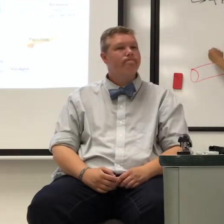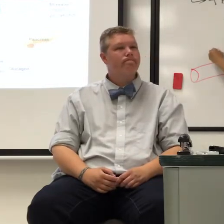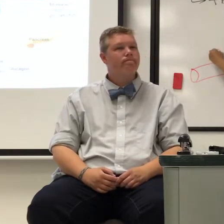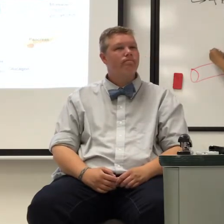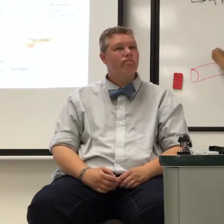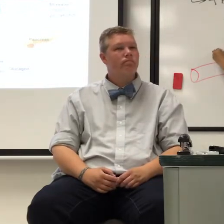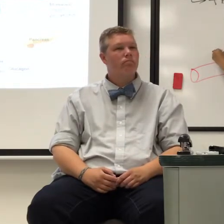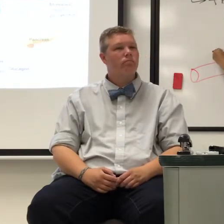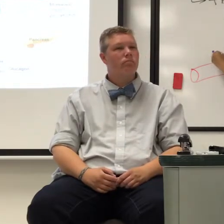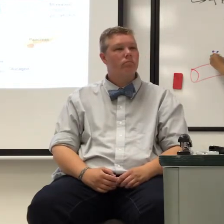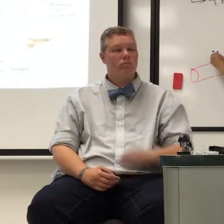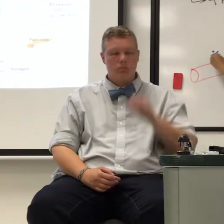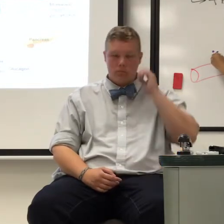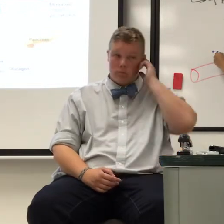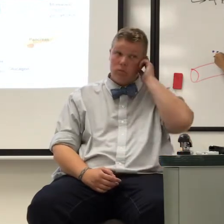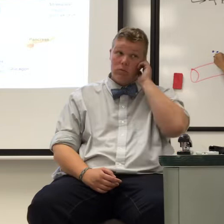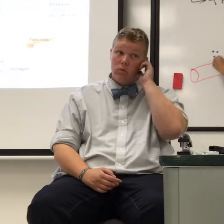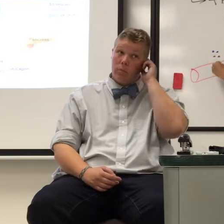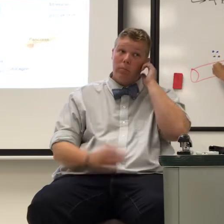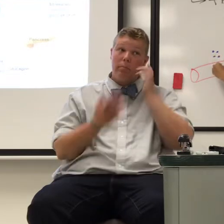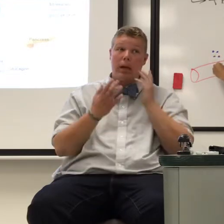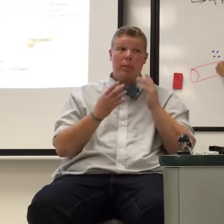And the glucose entered the bloodstream.